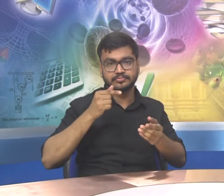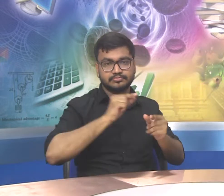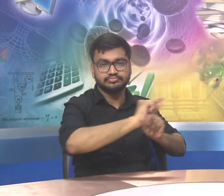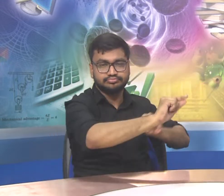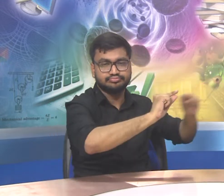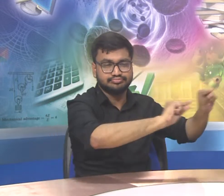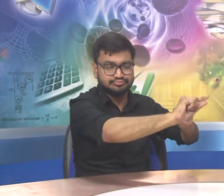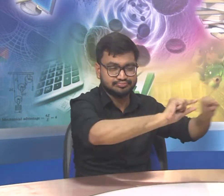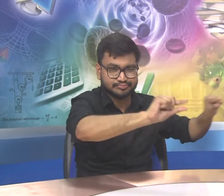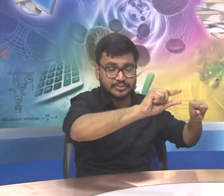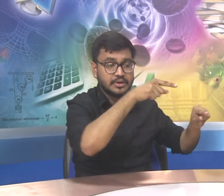bank to bank.